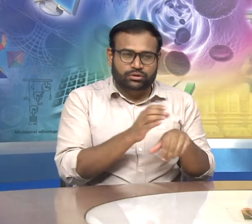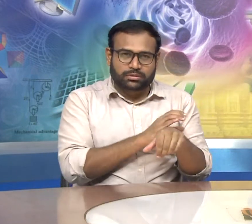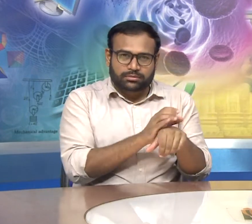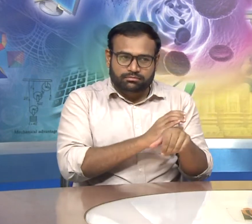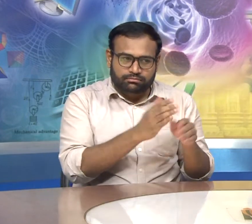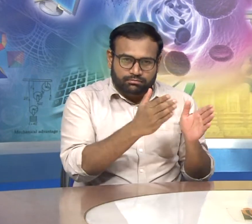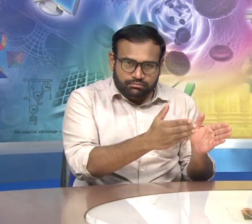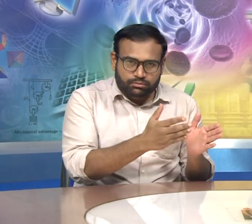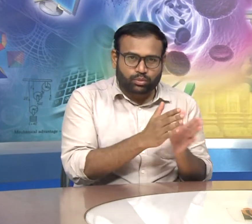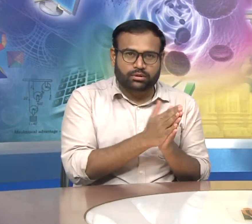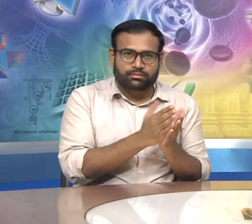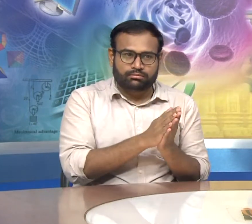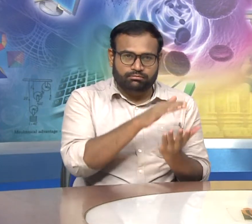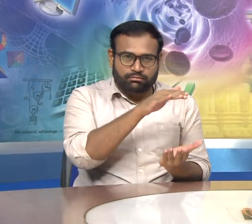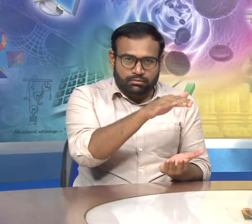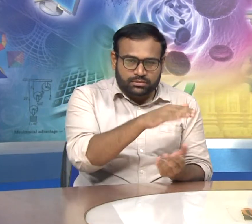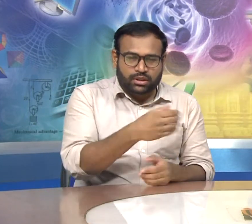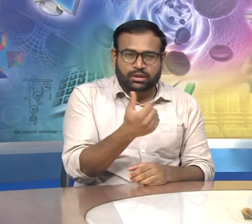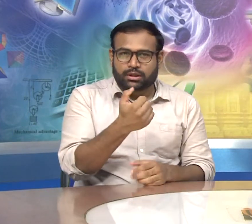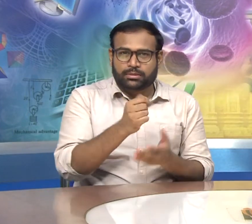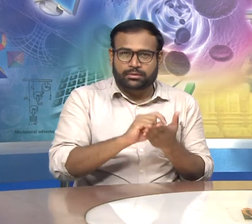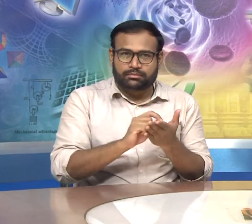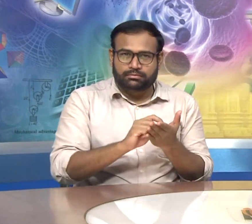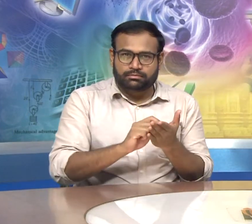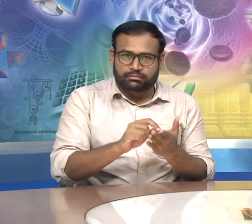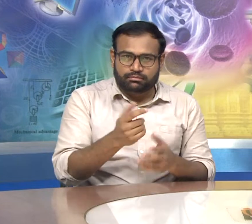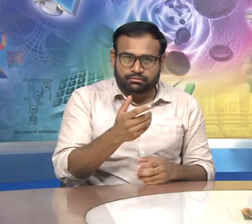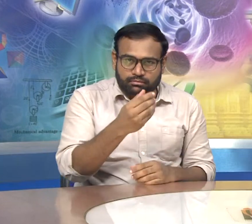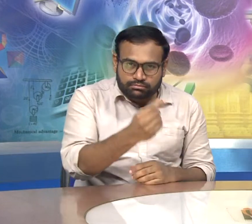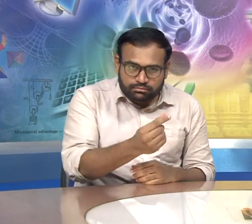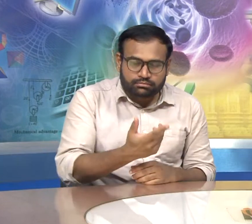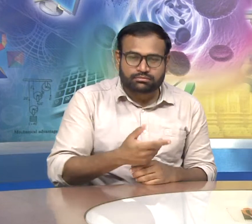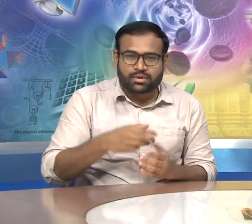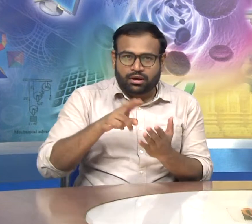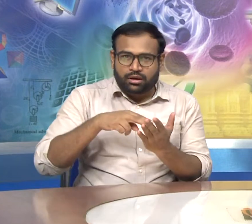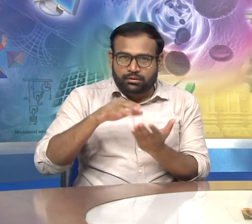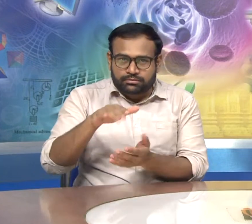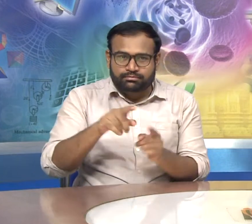your things, and putting them in compartment